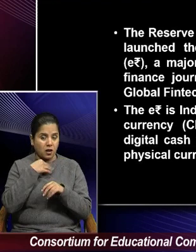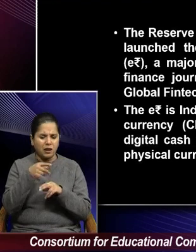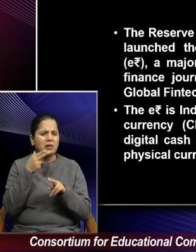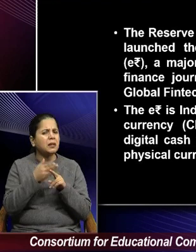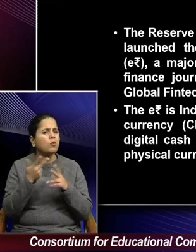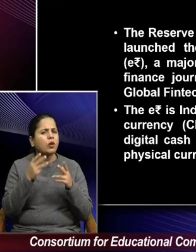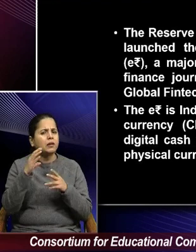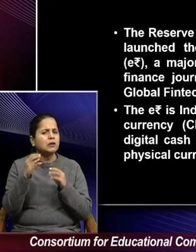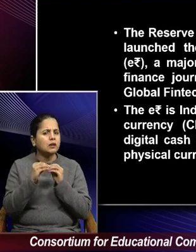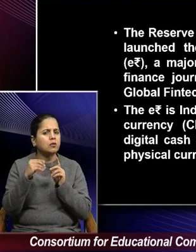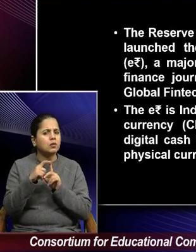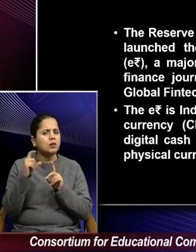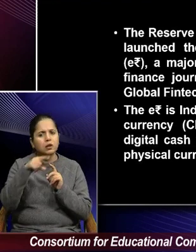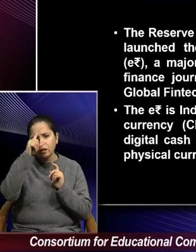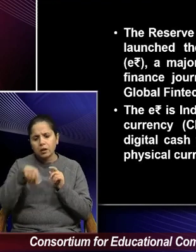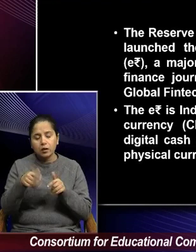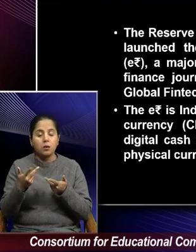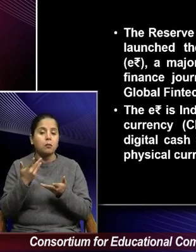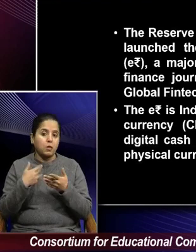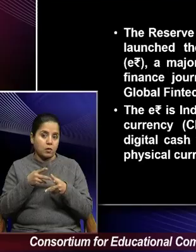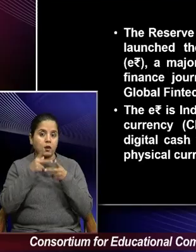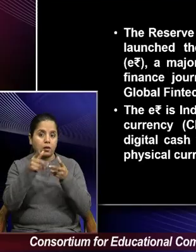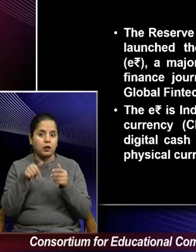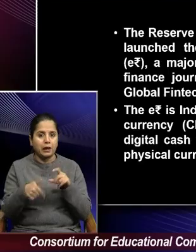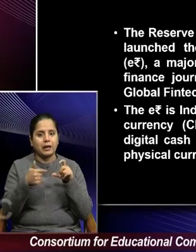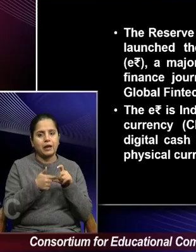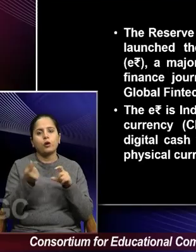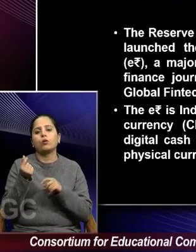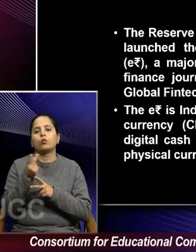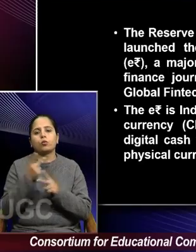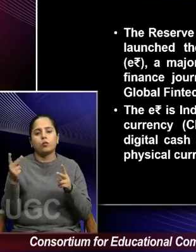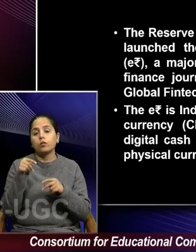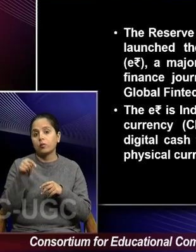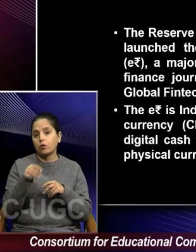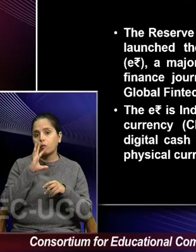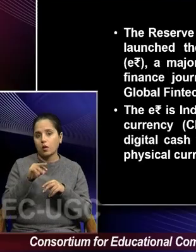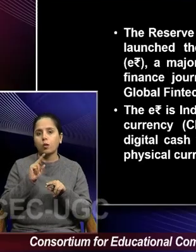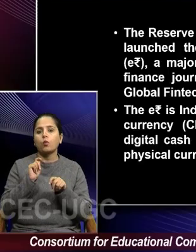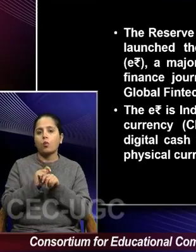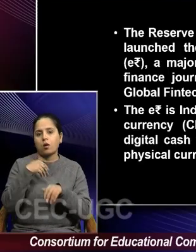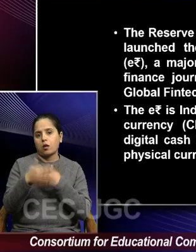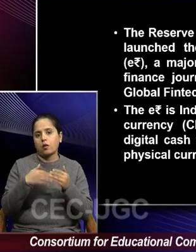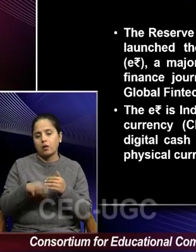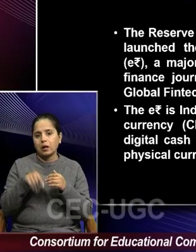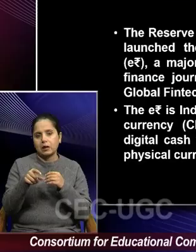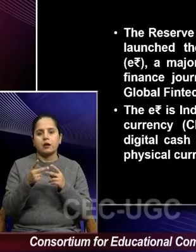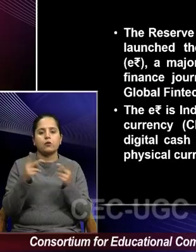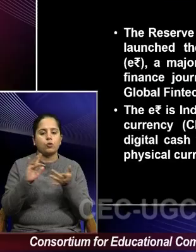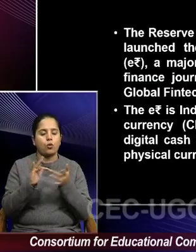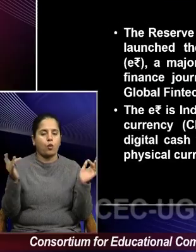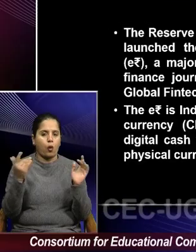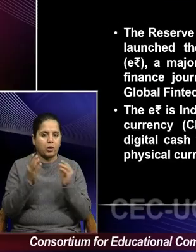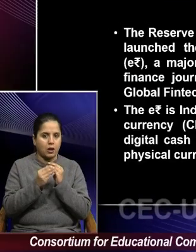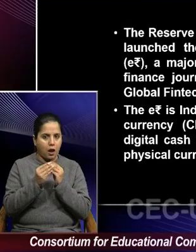of CBDC in India, I would say it is e-rupee, and it is actually functioning like the digital cash with the same